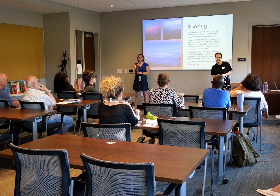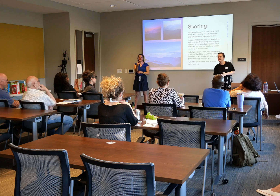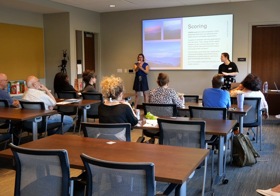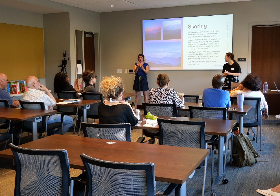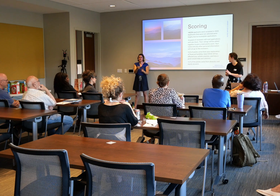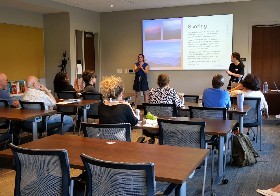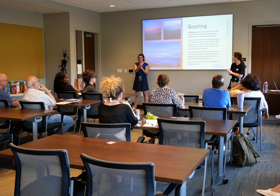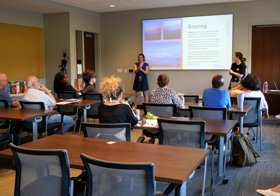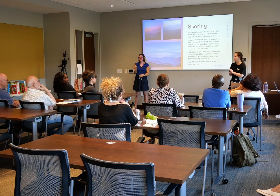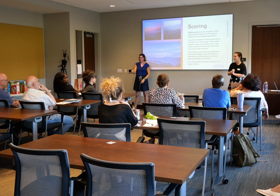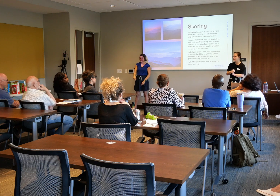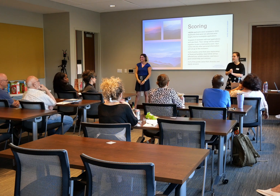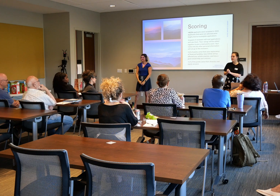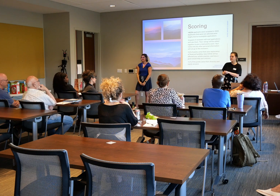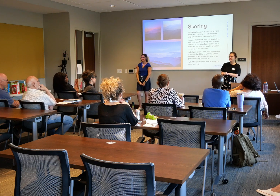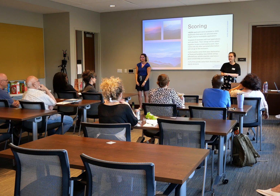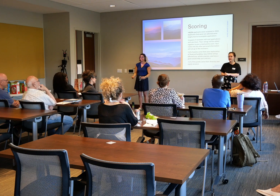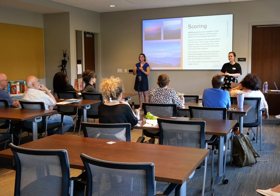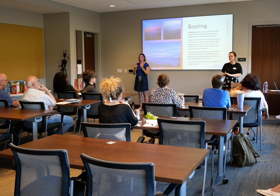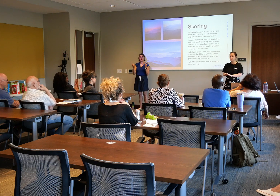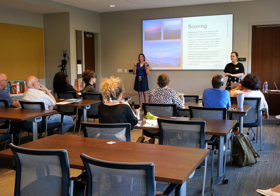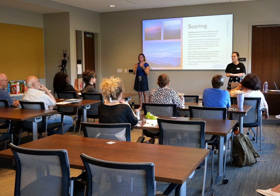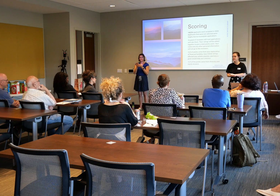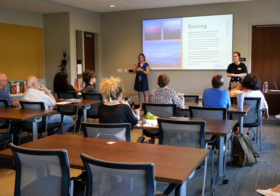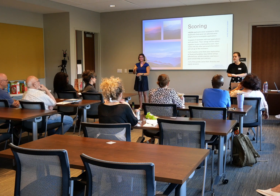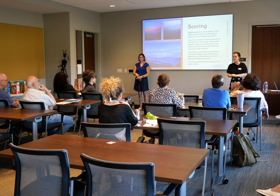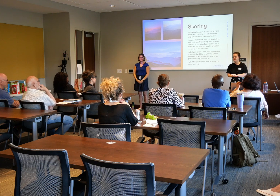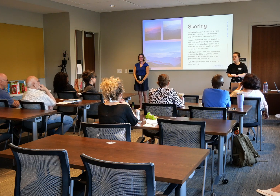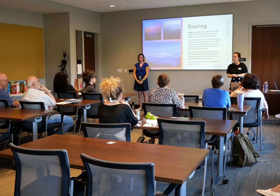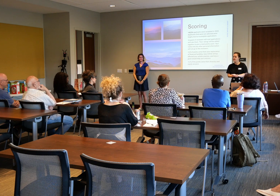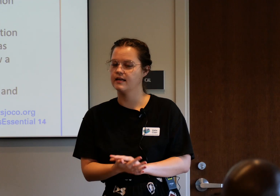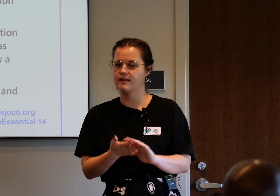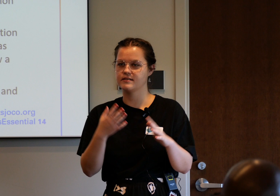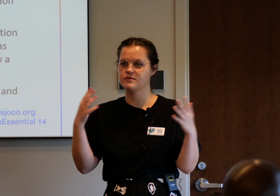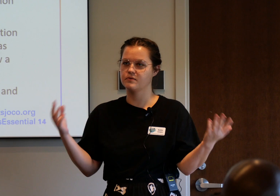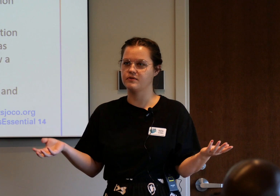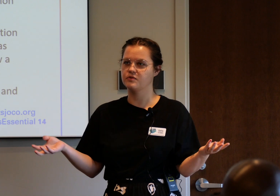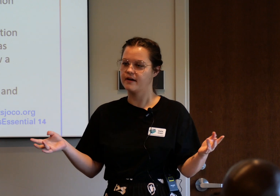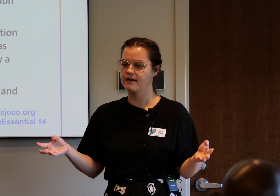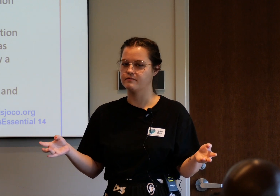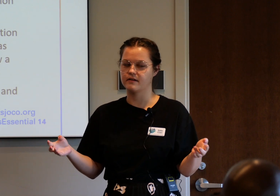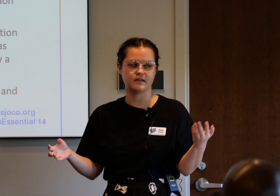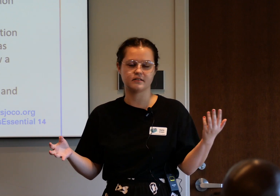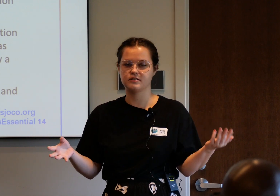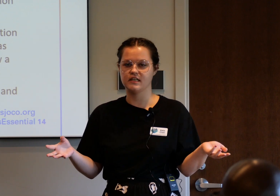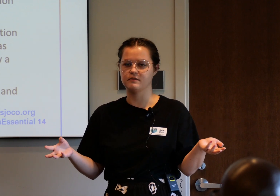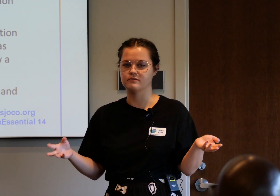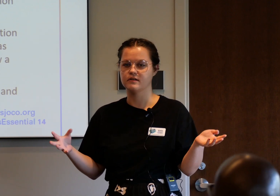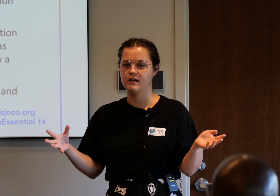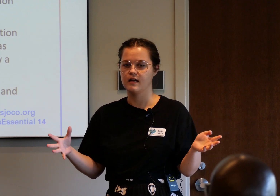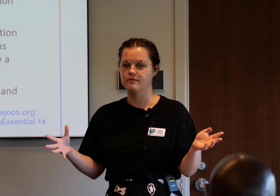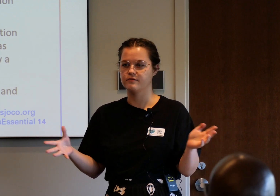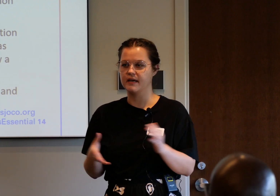artist. Yes. Thank you. Any other questions on that? And again, this is reviewed by a fairly large